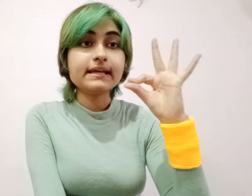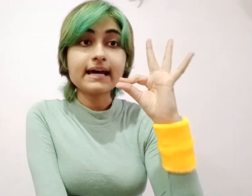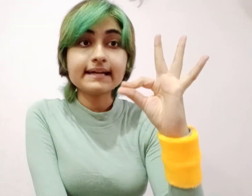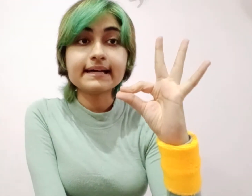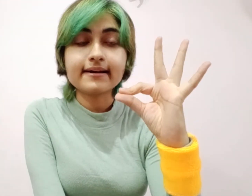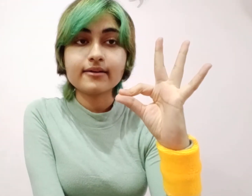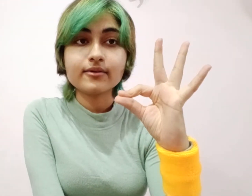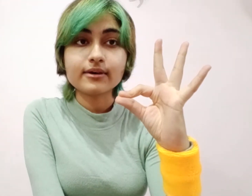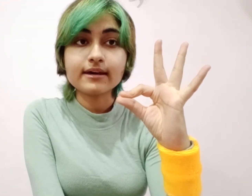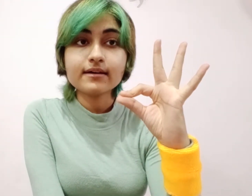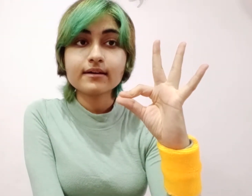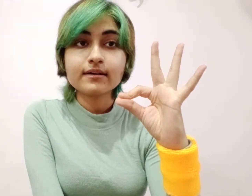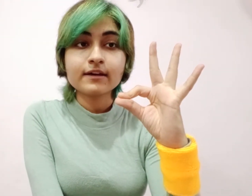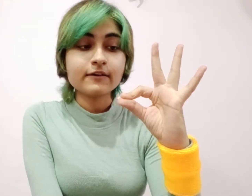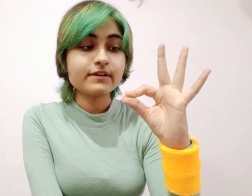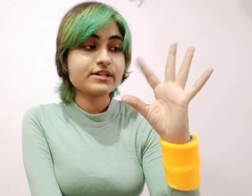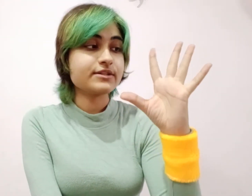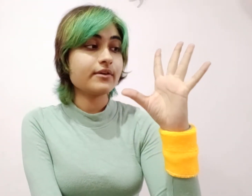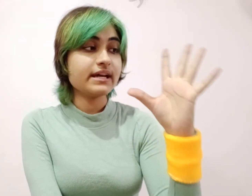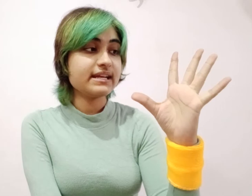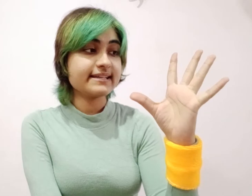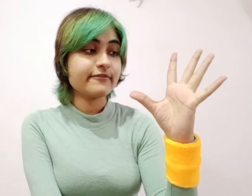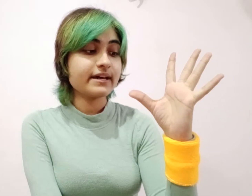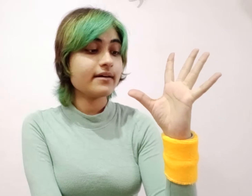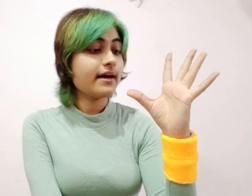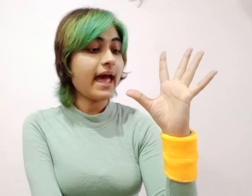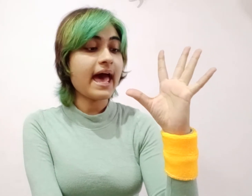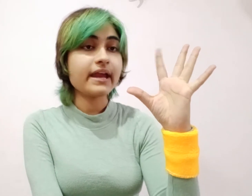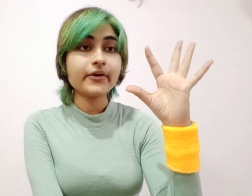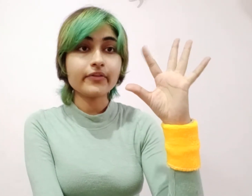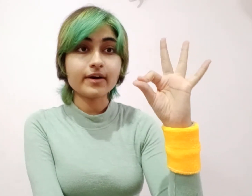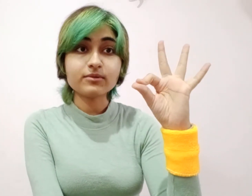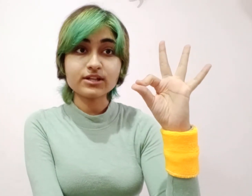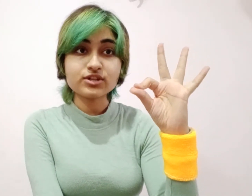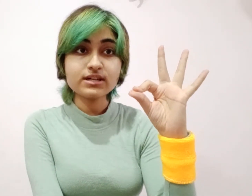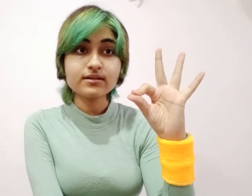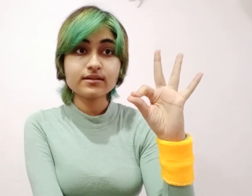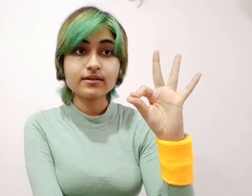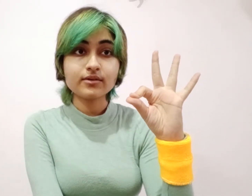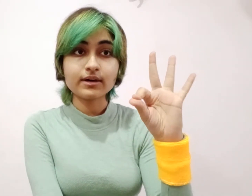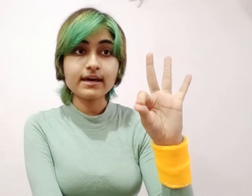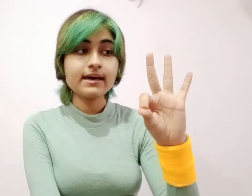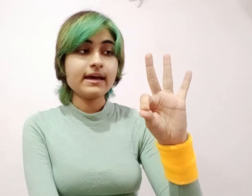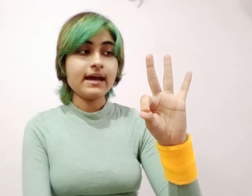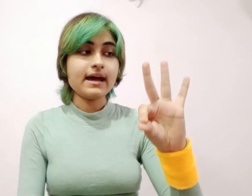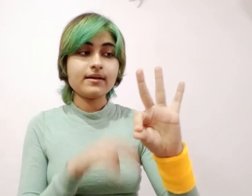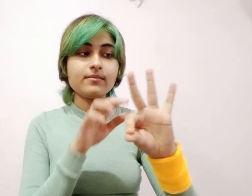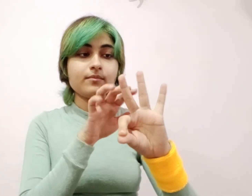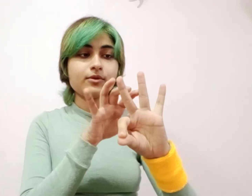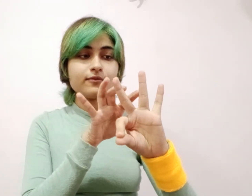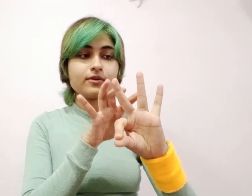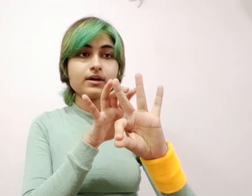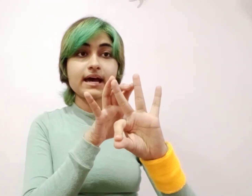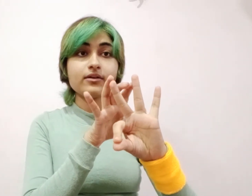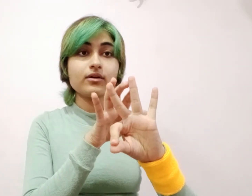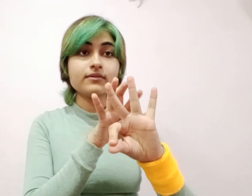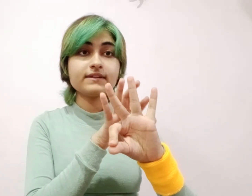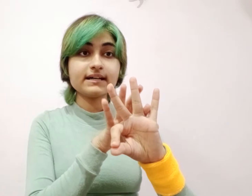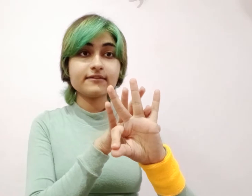the 9 hand, okay, which is your index finger and your thumb touching, okay, and both of your and all of the other